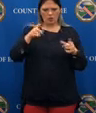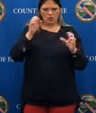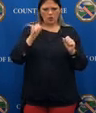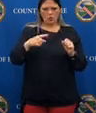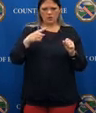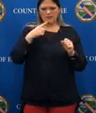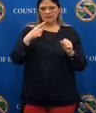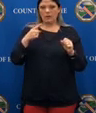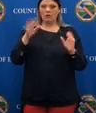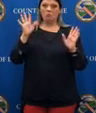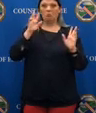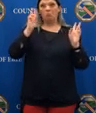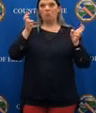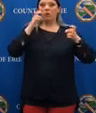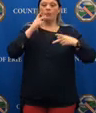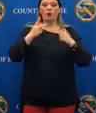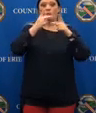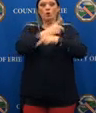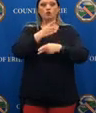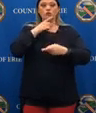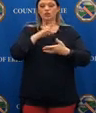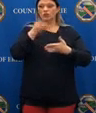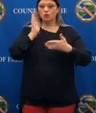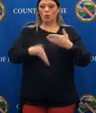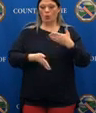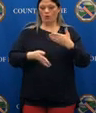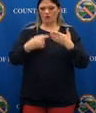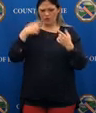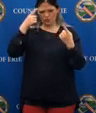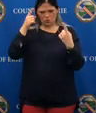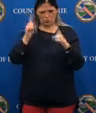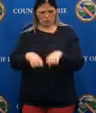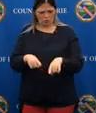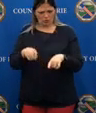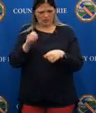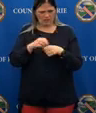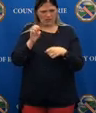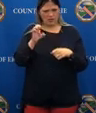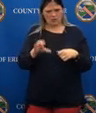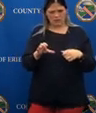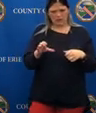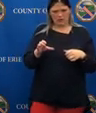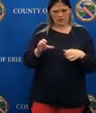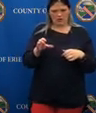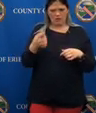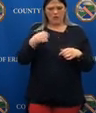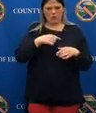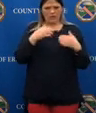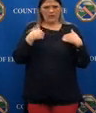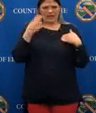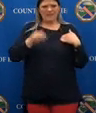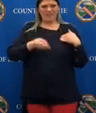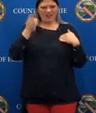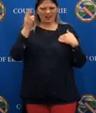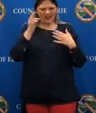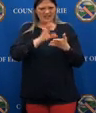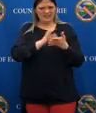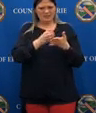the worst is over. Do you agree with this, since Erie County does have the highest amount of cases outside of